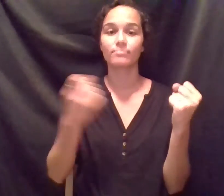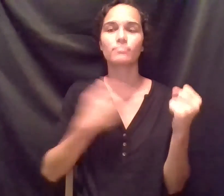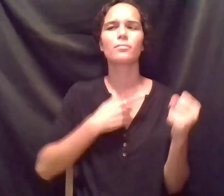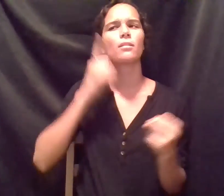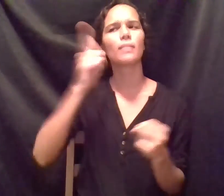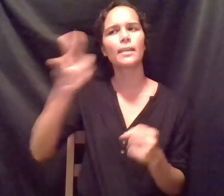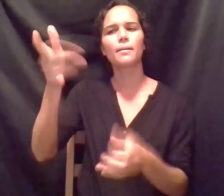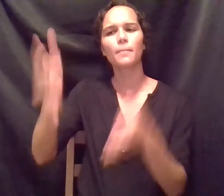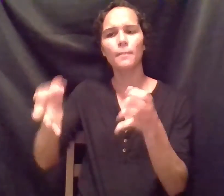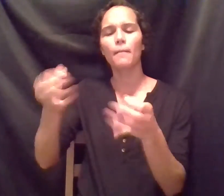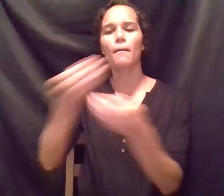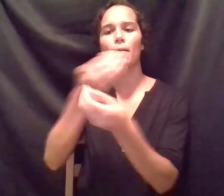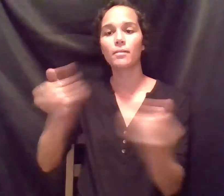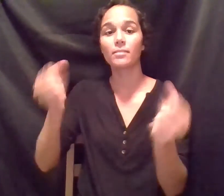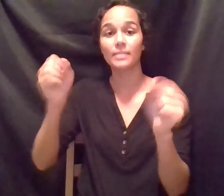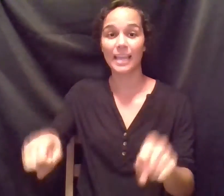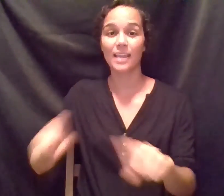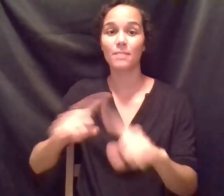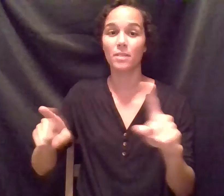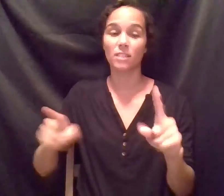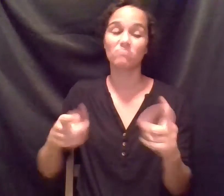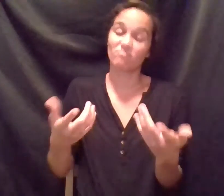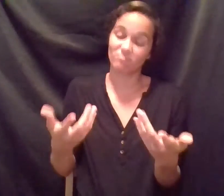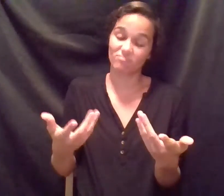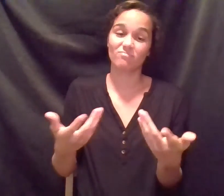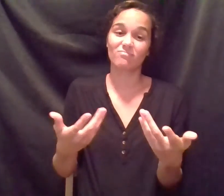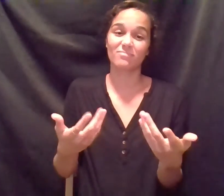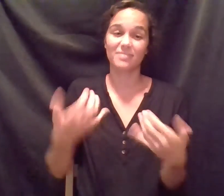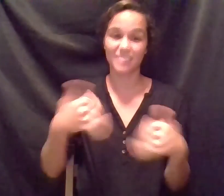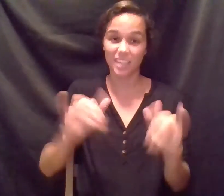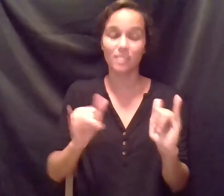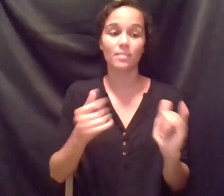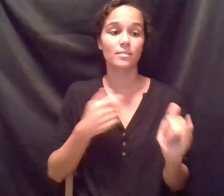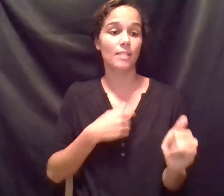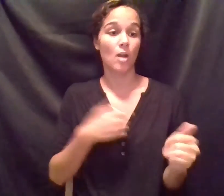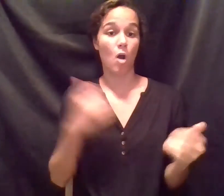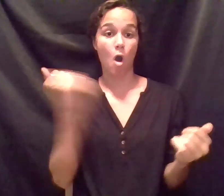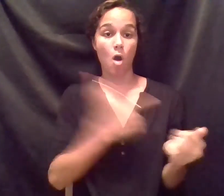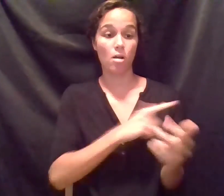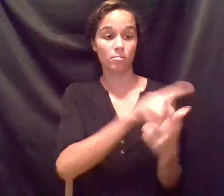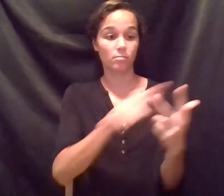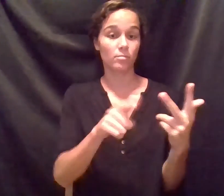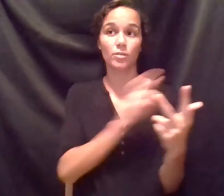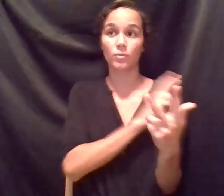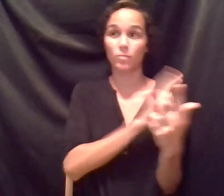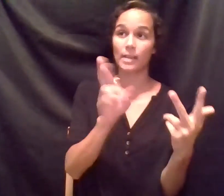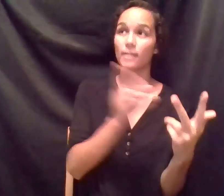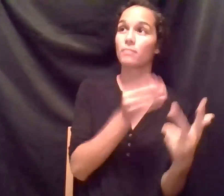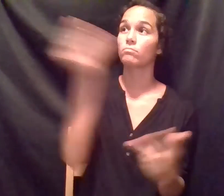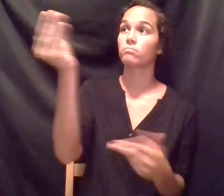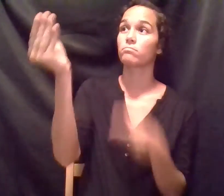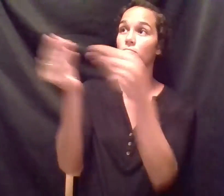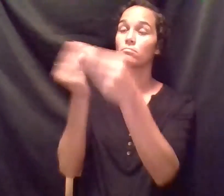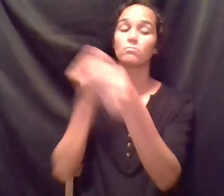However, have all your stuff and have it ready, because they are allowed to demand your license, registration, and